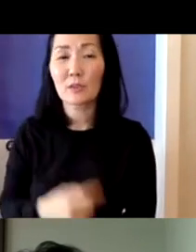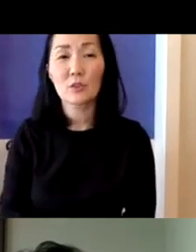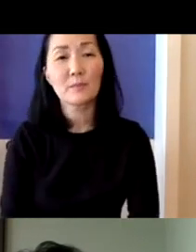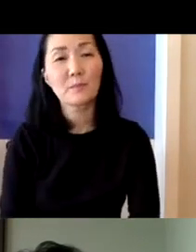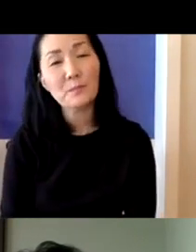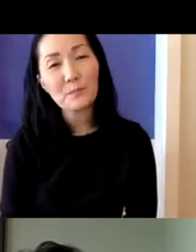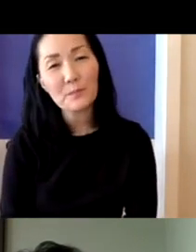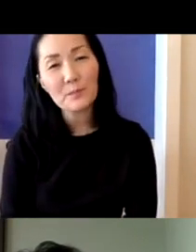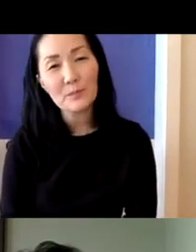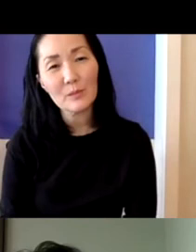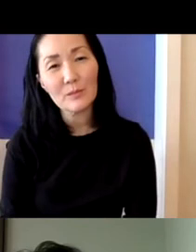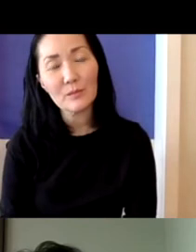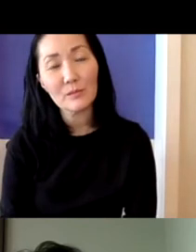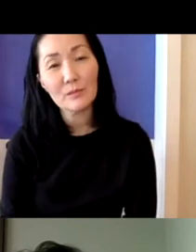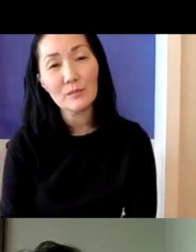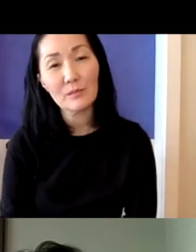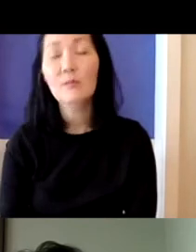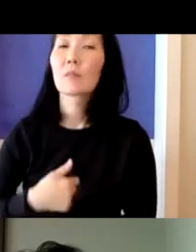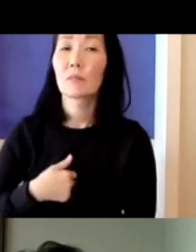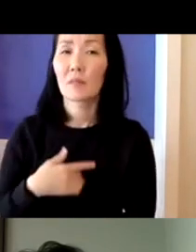I'm quite confident that,